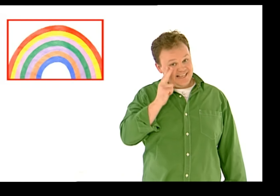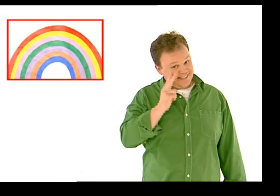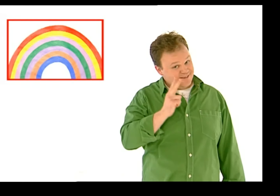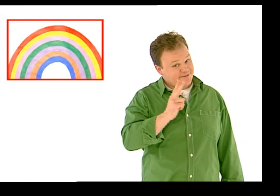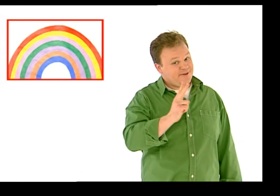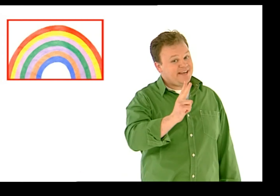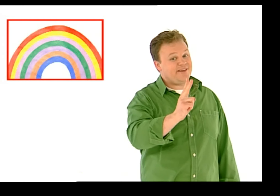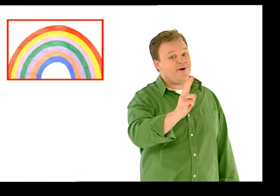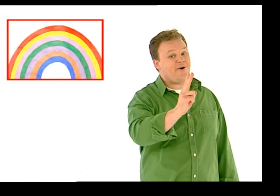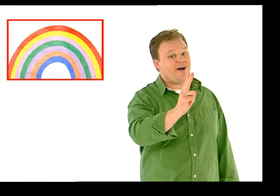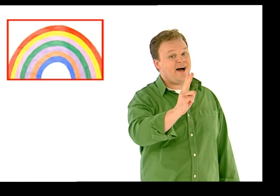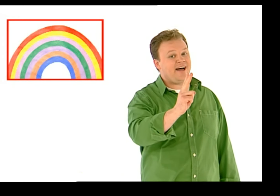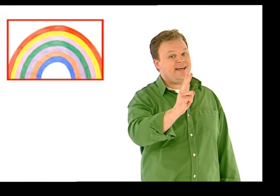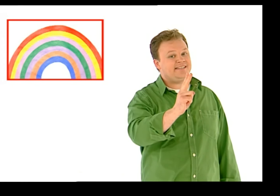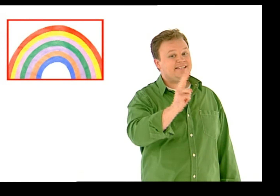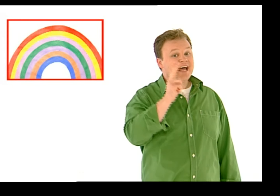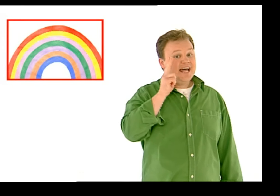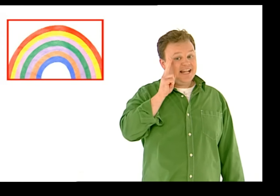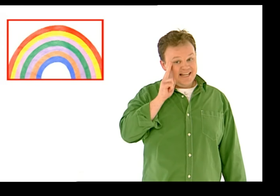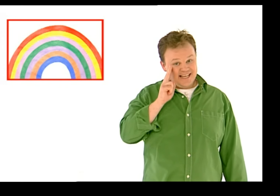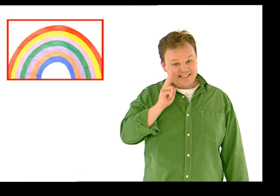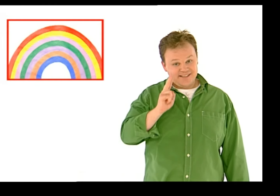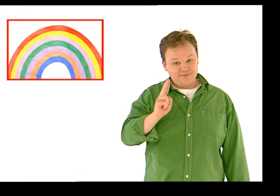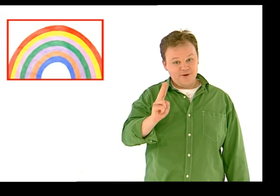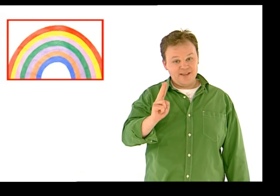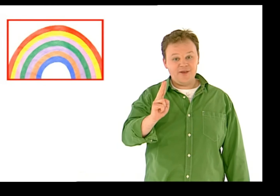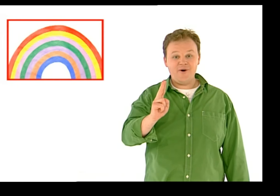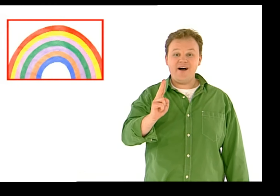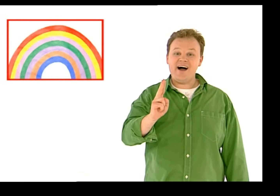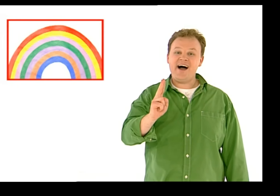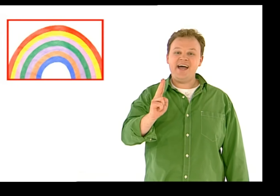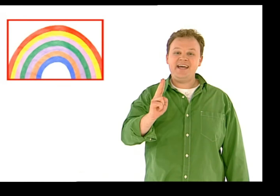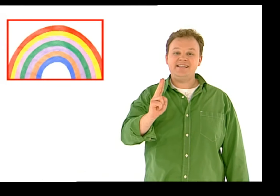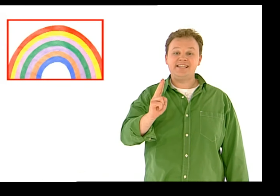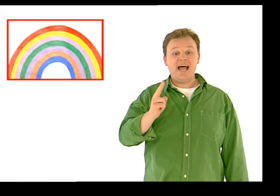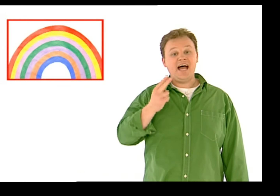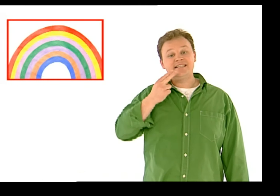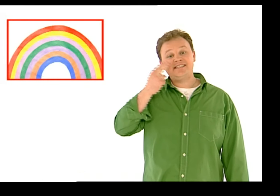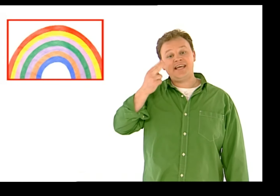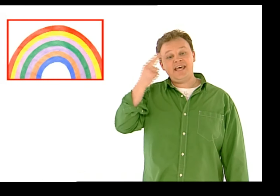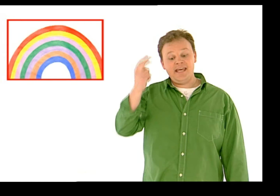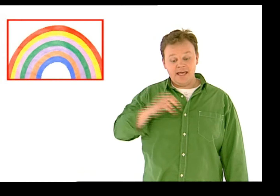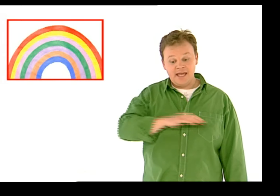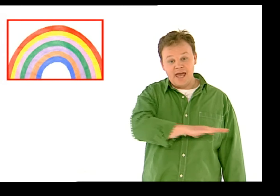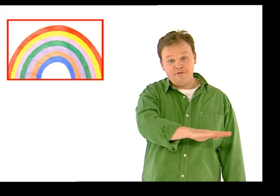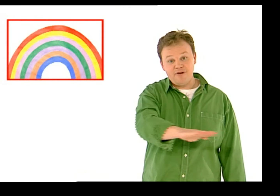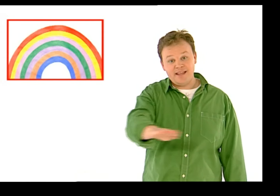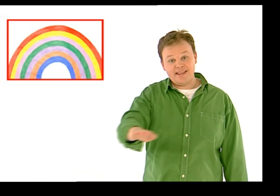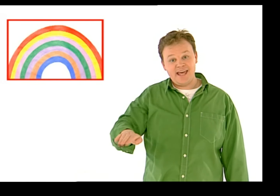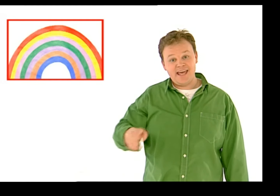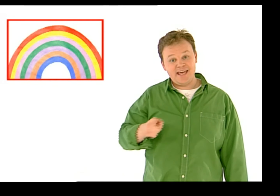Listen with your eyes, listen with your eyes, and sing everything